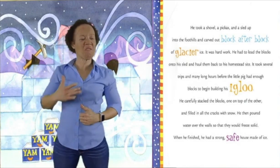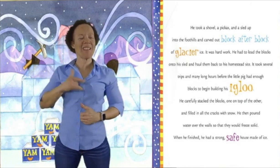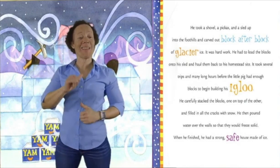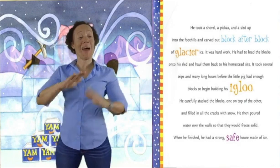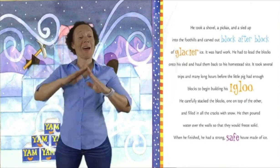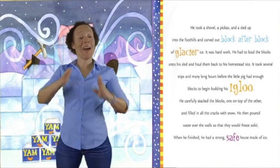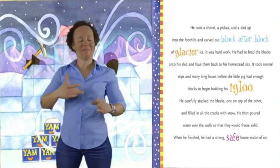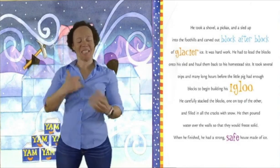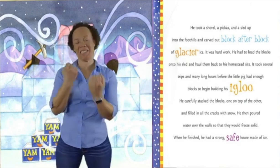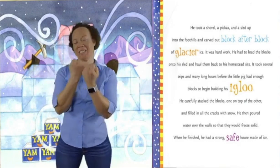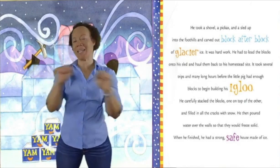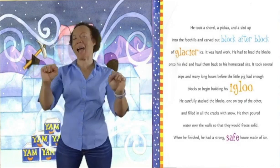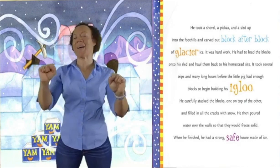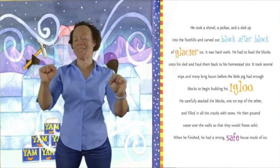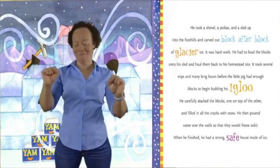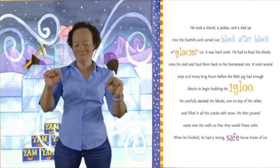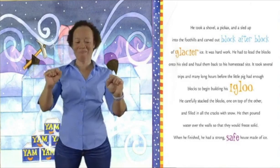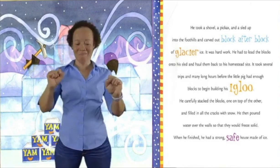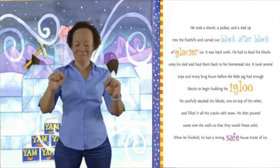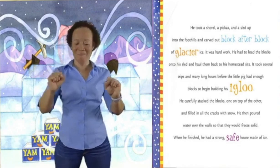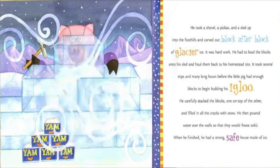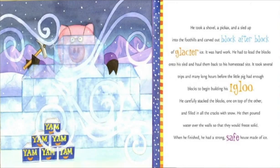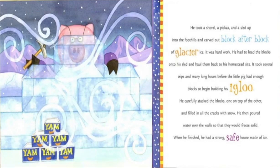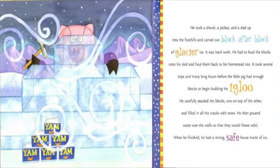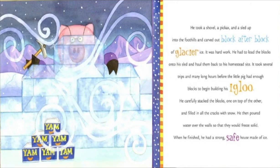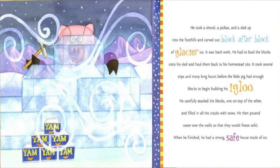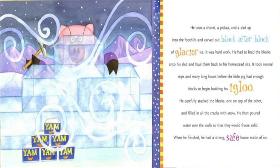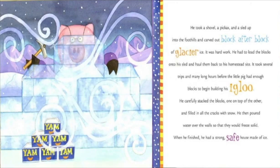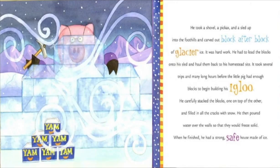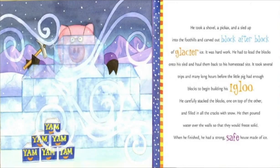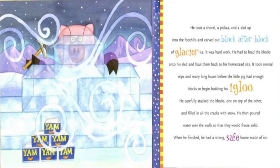strong, safe house made of ice.